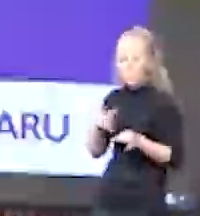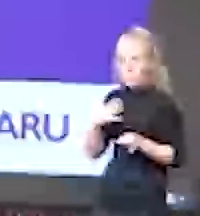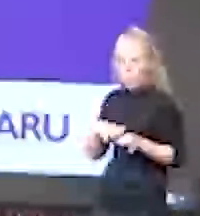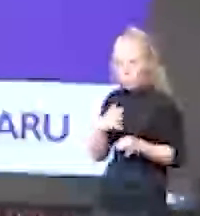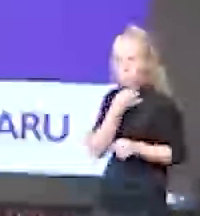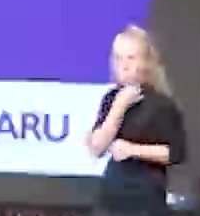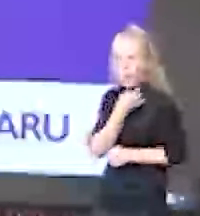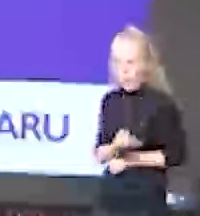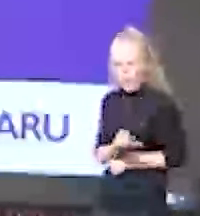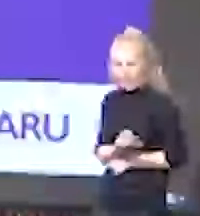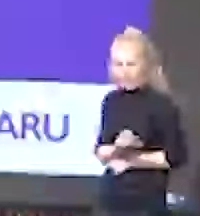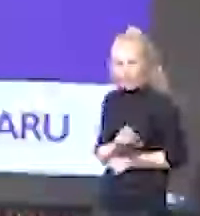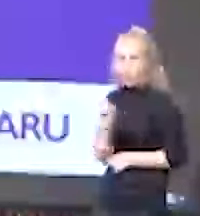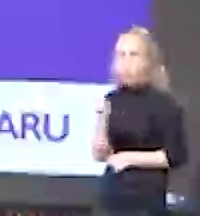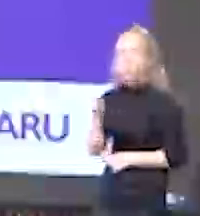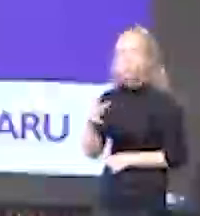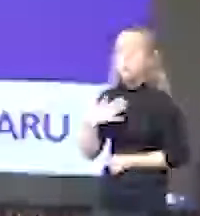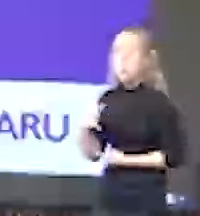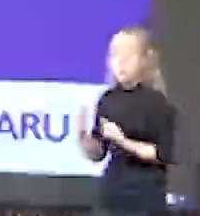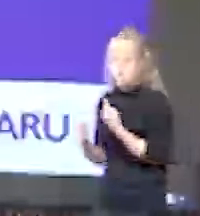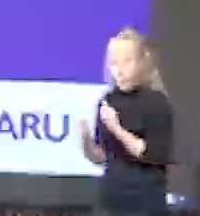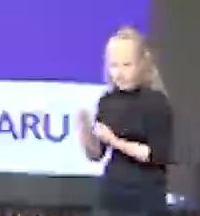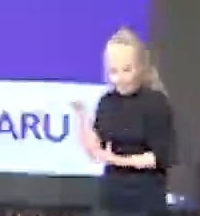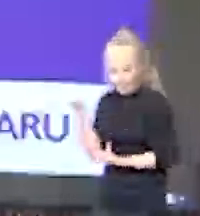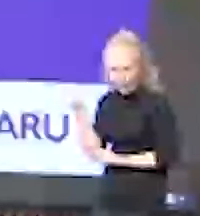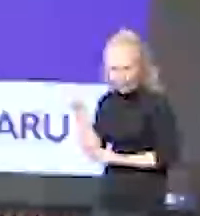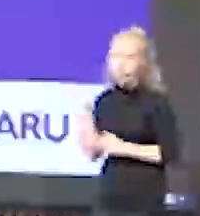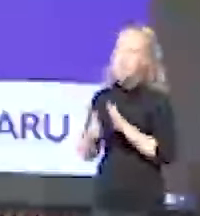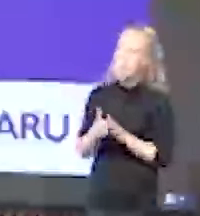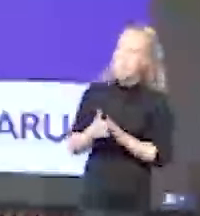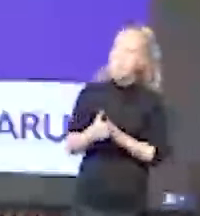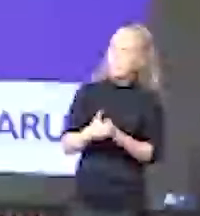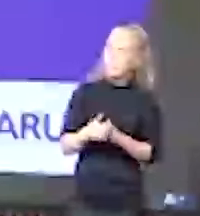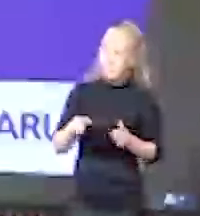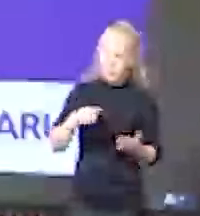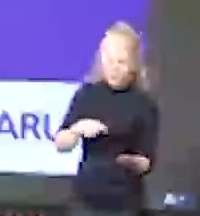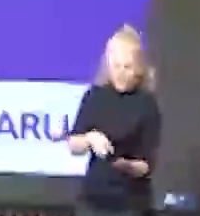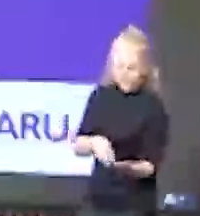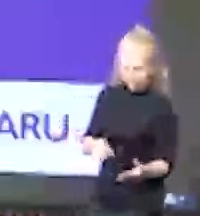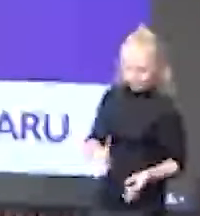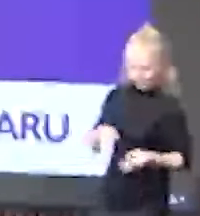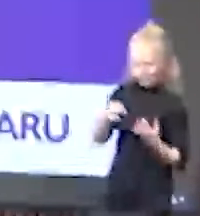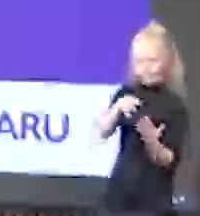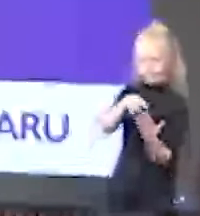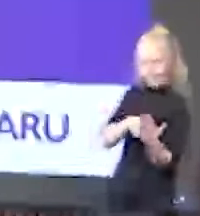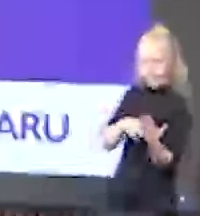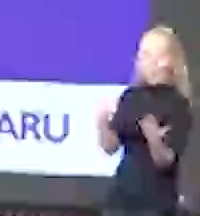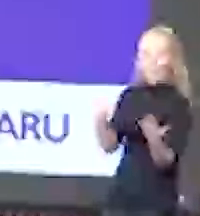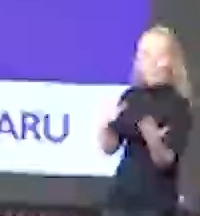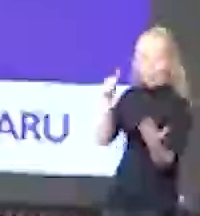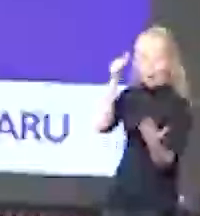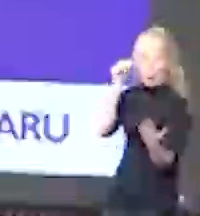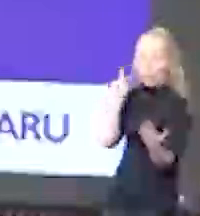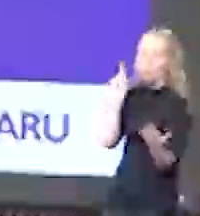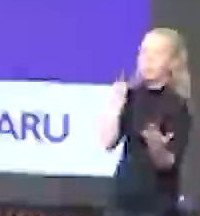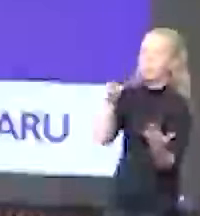good process that she advocates people do so that they're really clear in their mind so that they don't get,